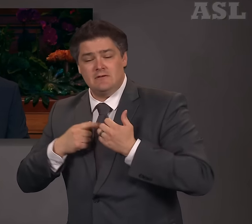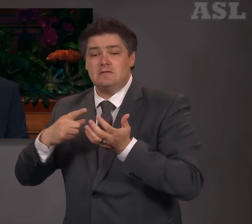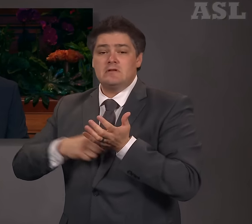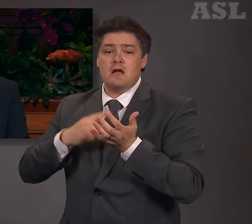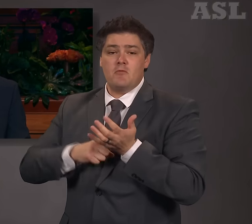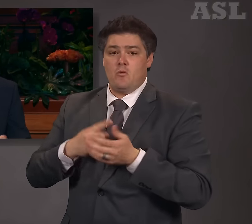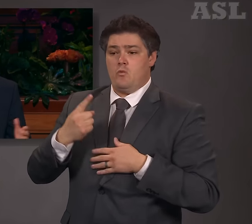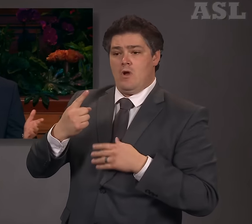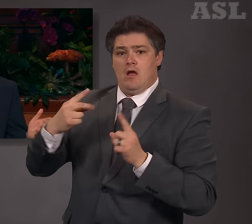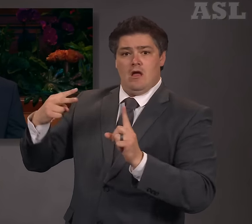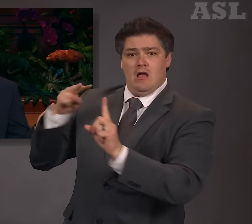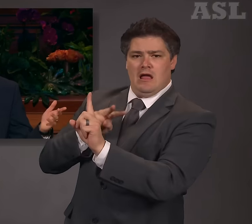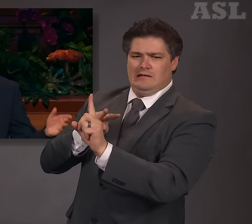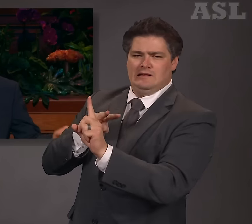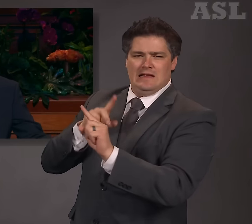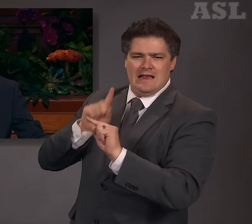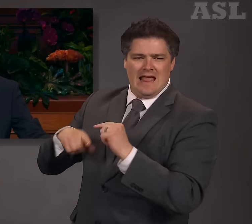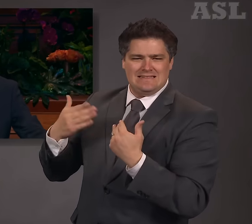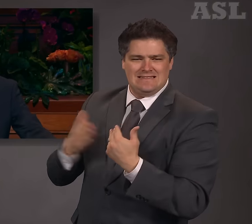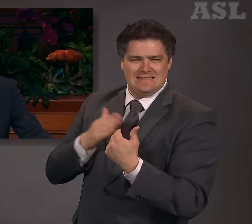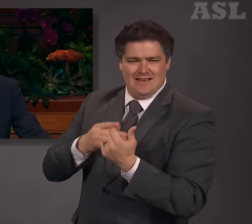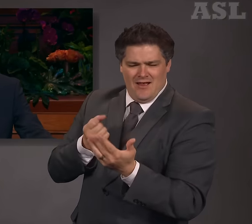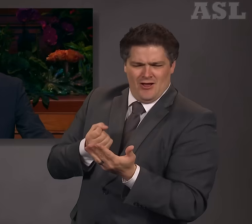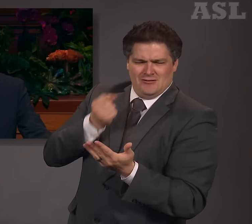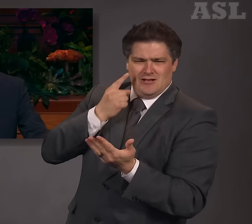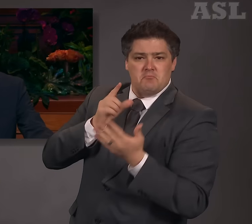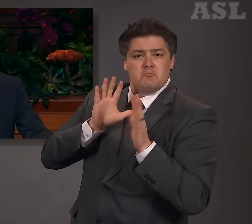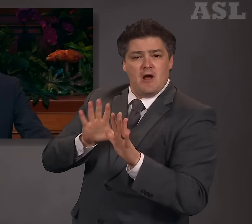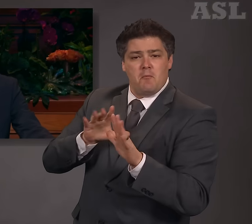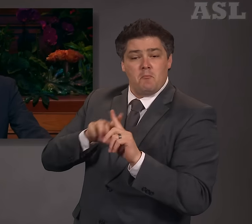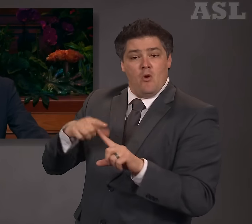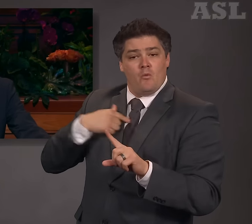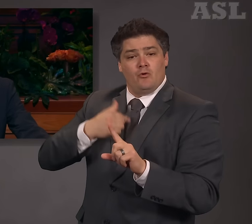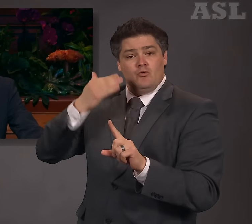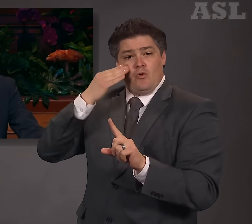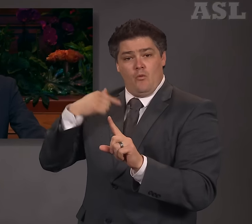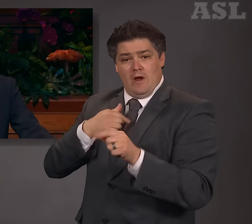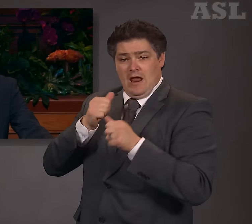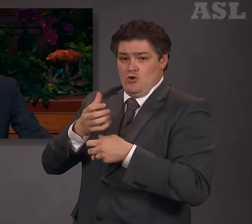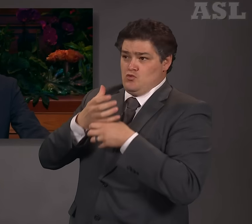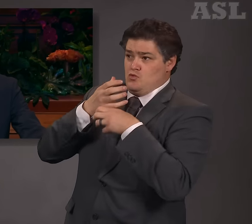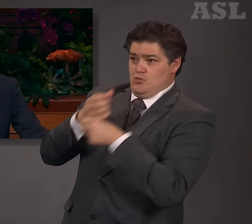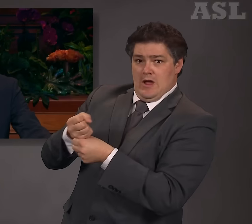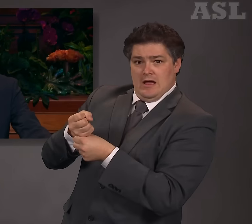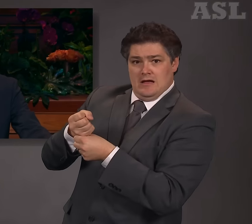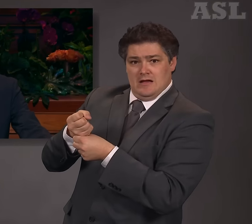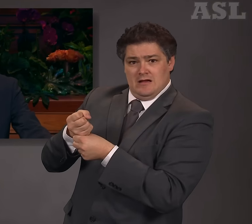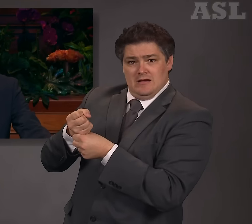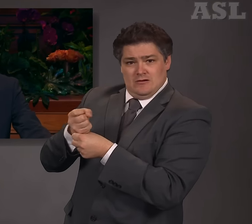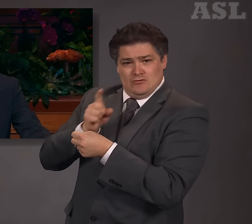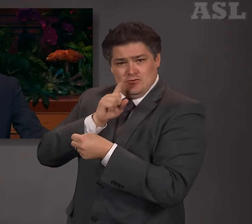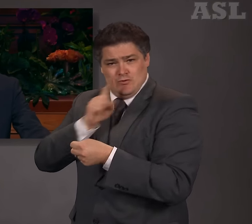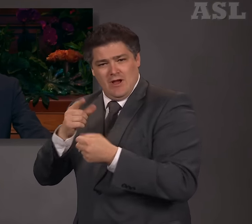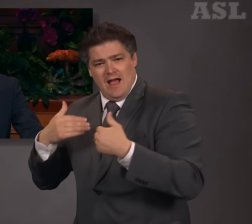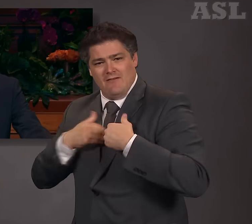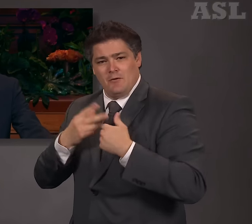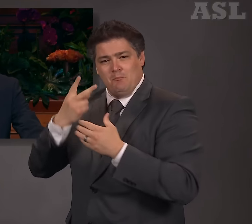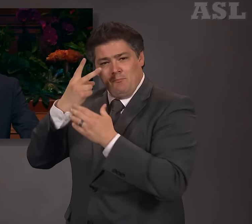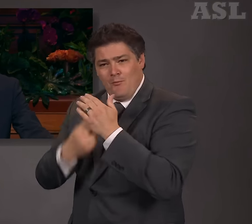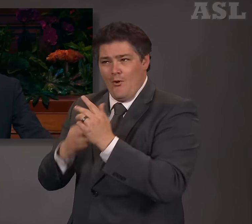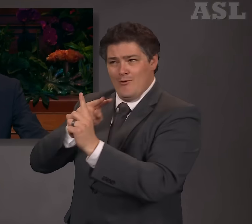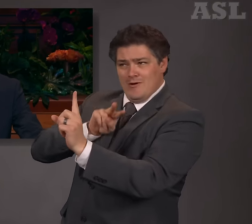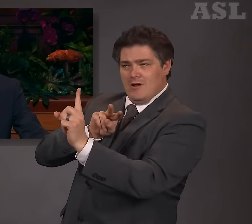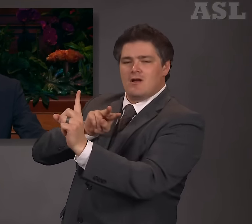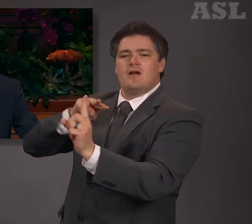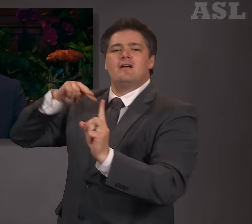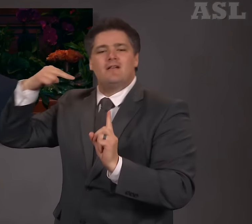lives. Even though both sides might sometimes not be immediately visible to us, we can know and trust that